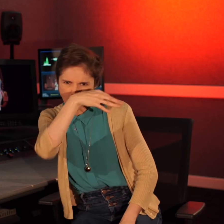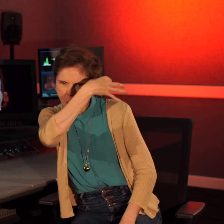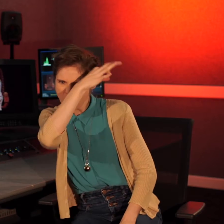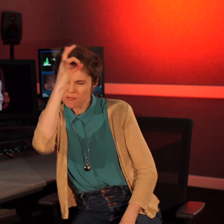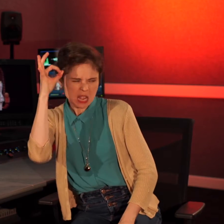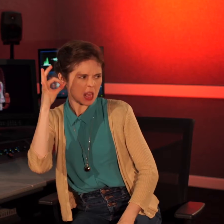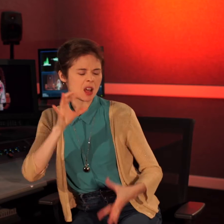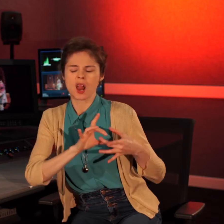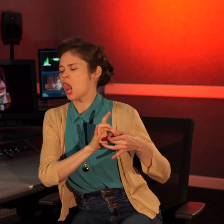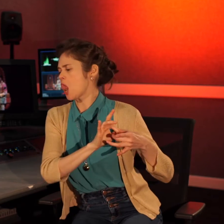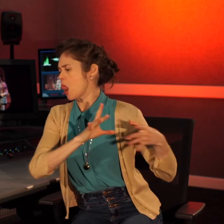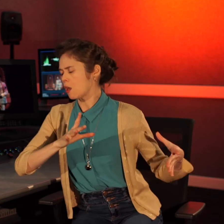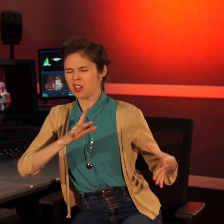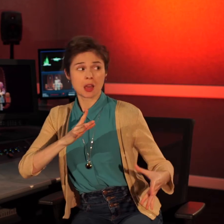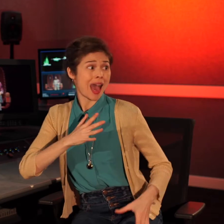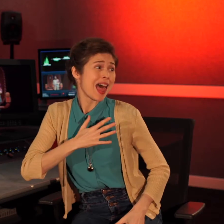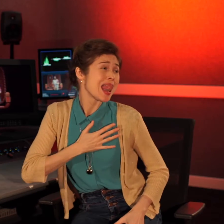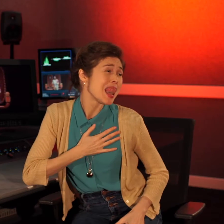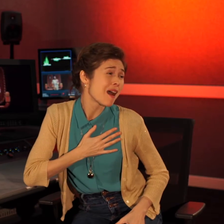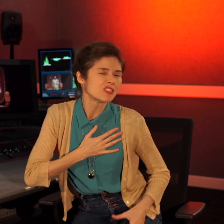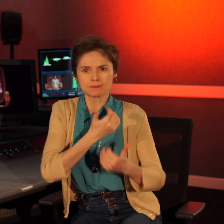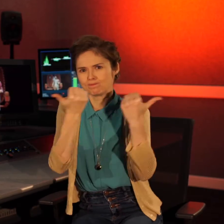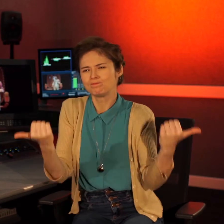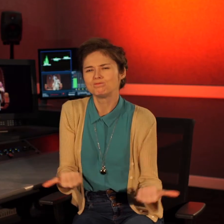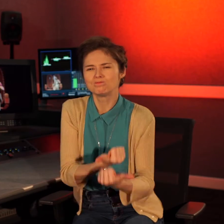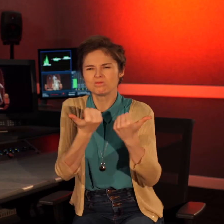Hamlet even tells Ophelia that he doesn't love her.